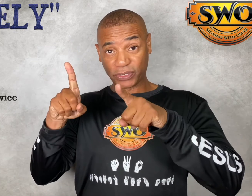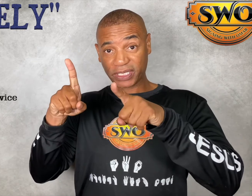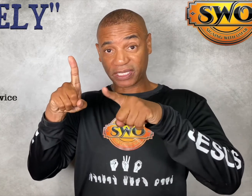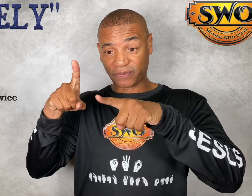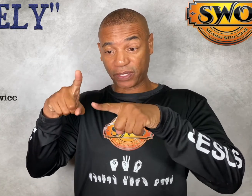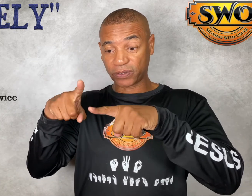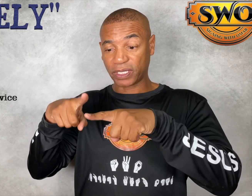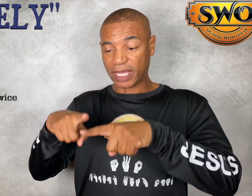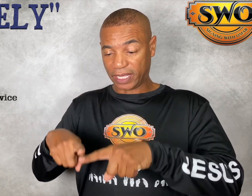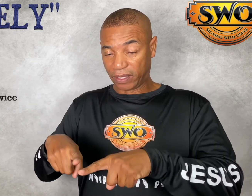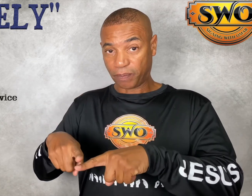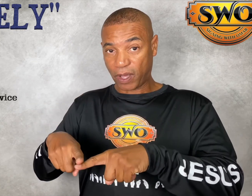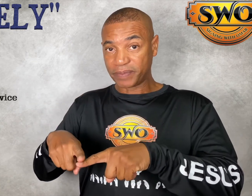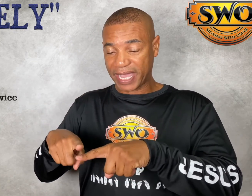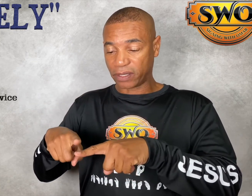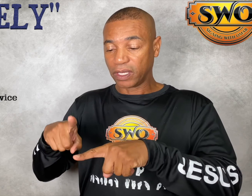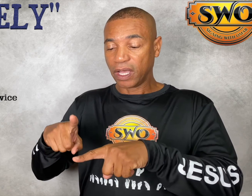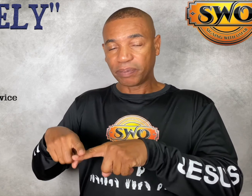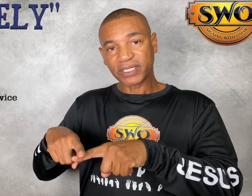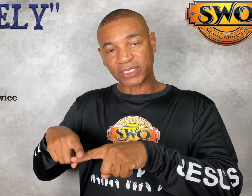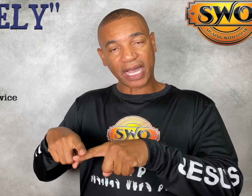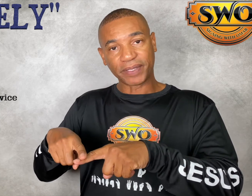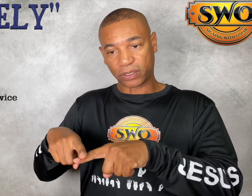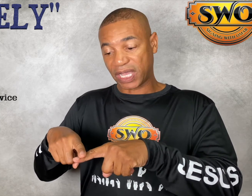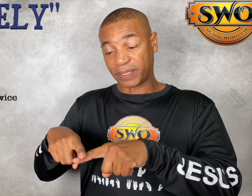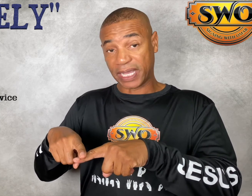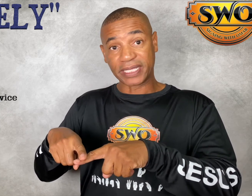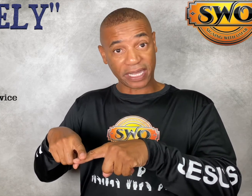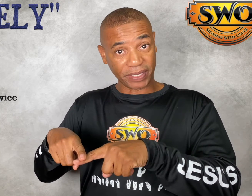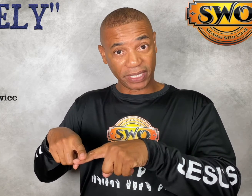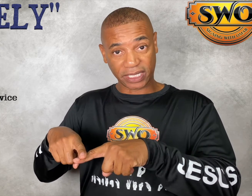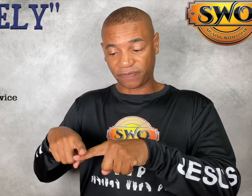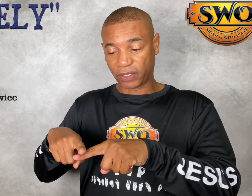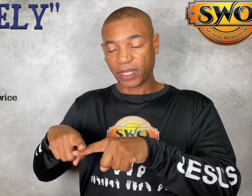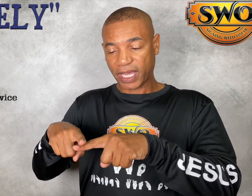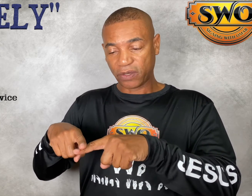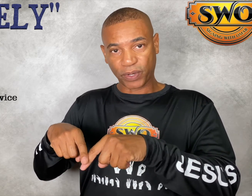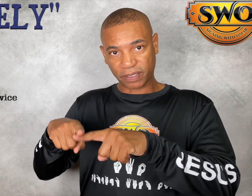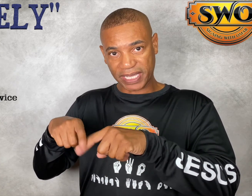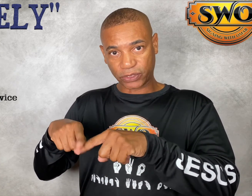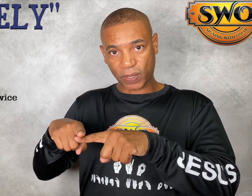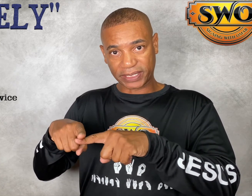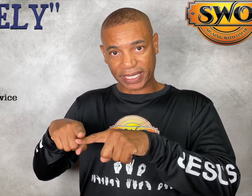index fingers, palm down, place the dominant on top of the non-dominant index finger, and you bring them down twice like